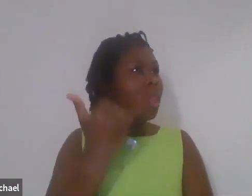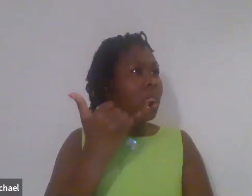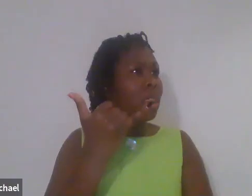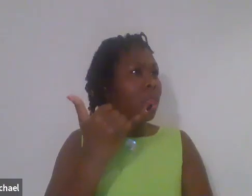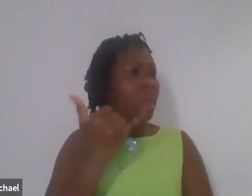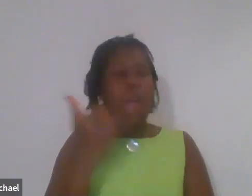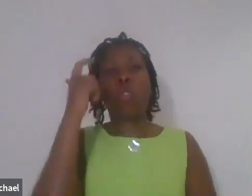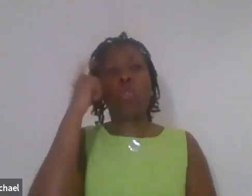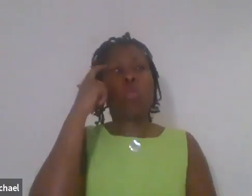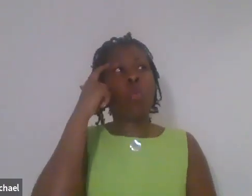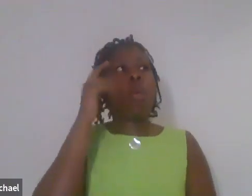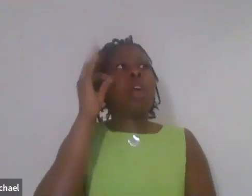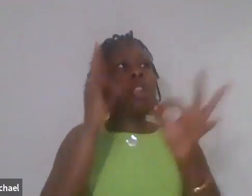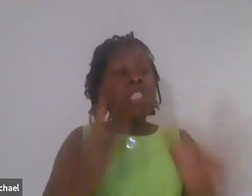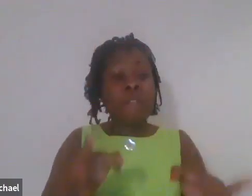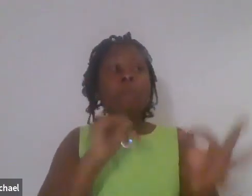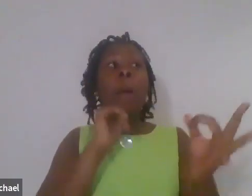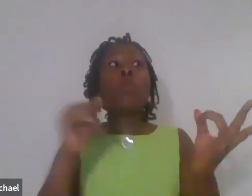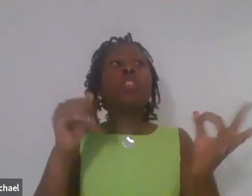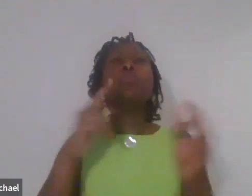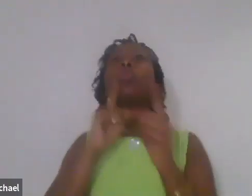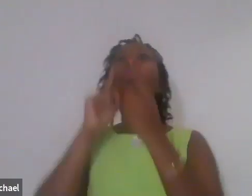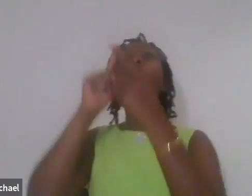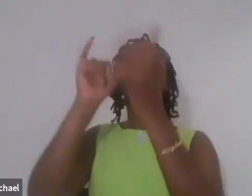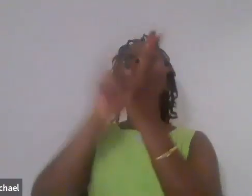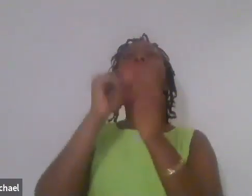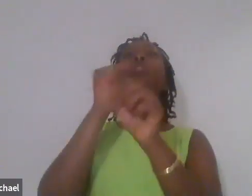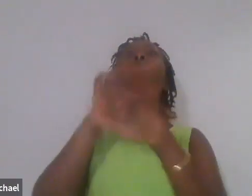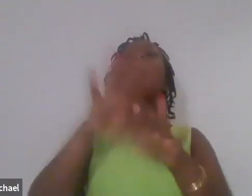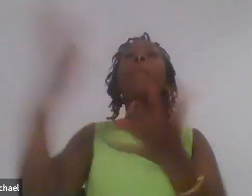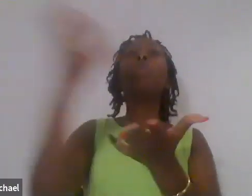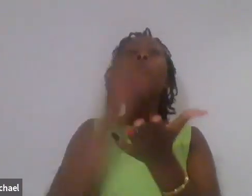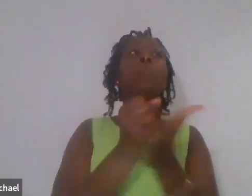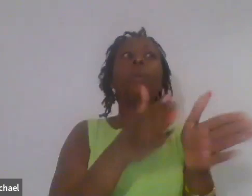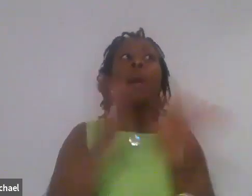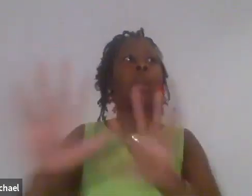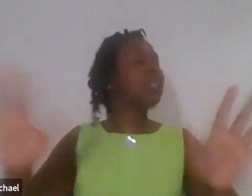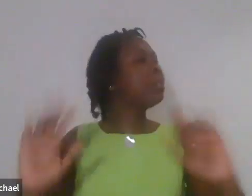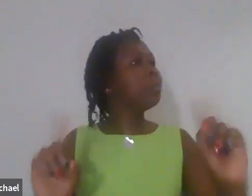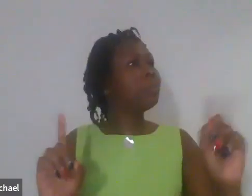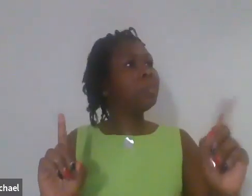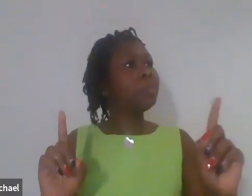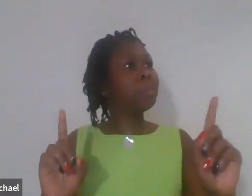I did gender because I know if I'm not going to look on employment,